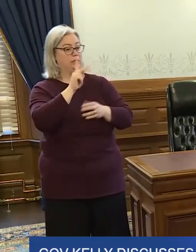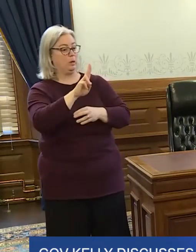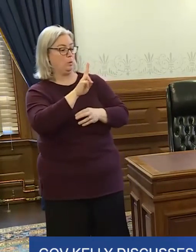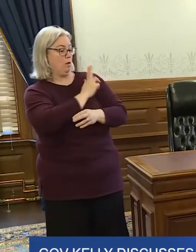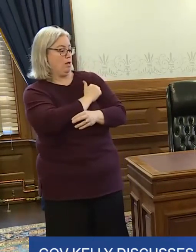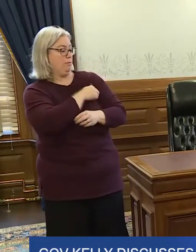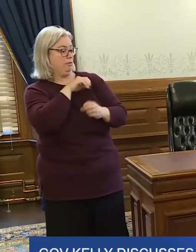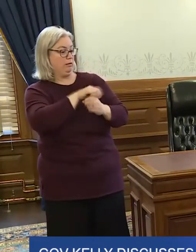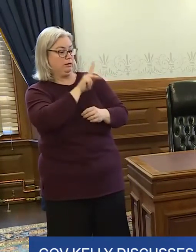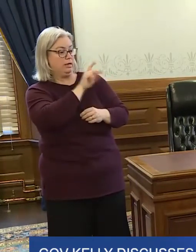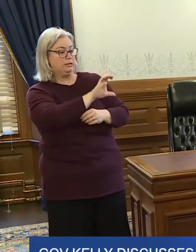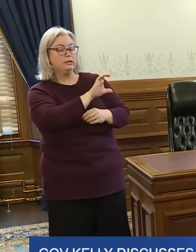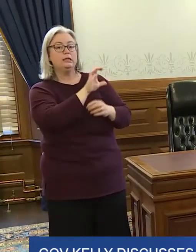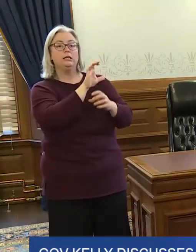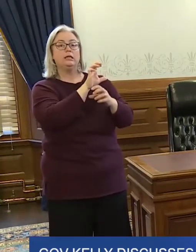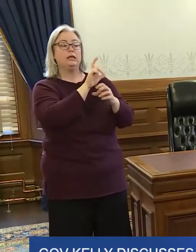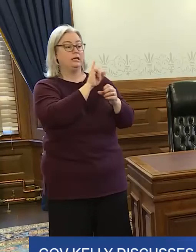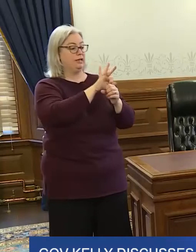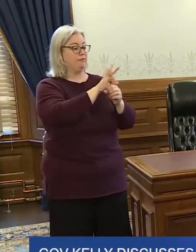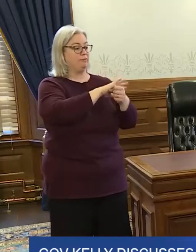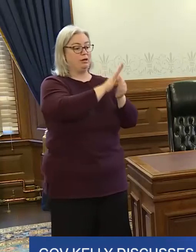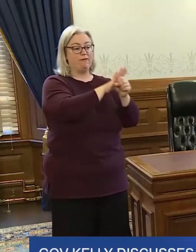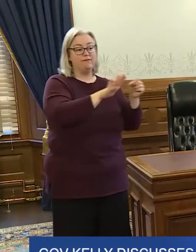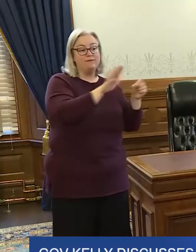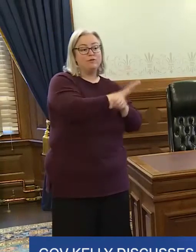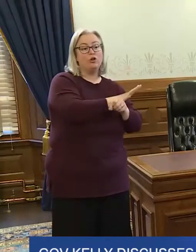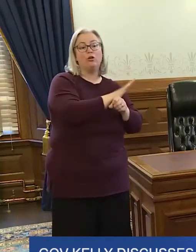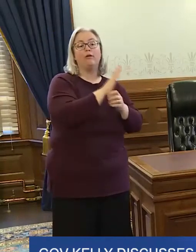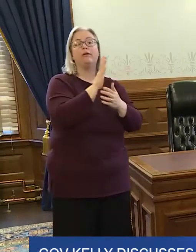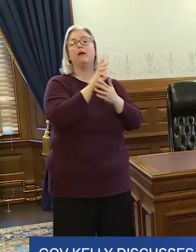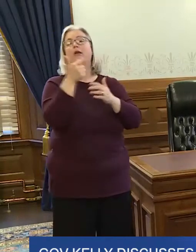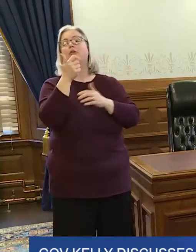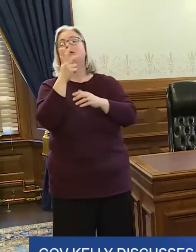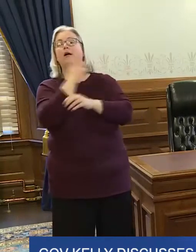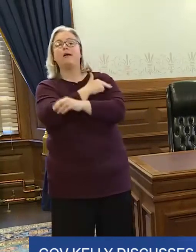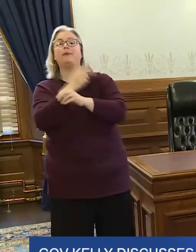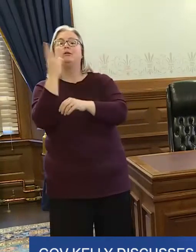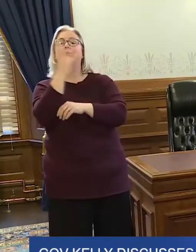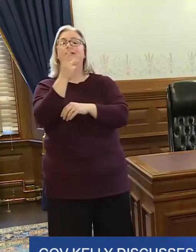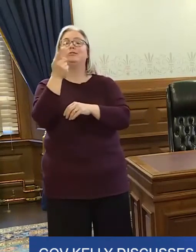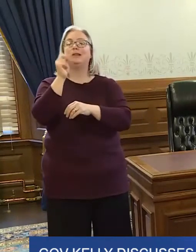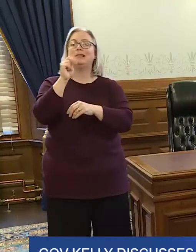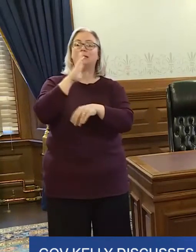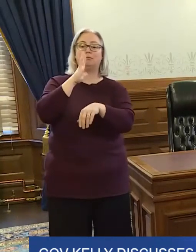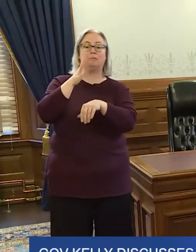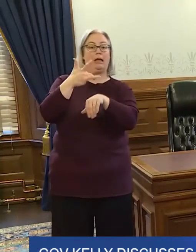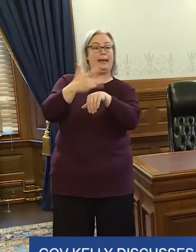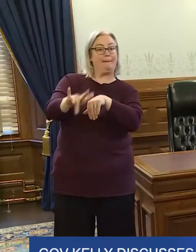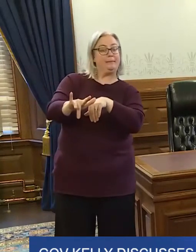Kansas City get full? Some Western Kansas hospital essentially empty?